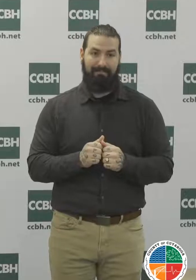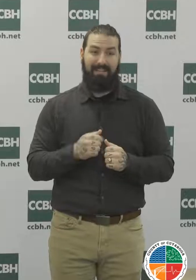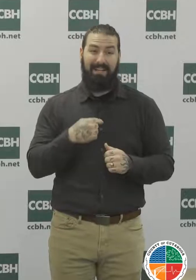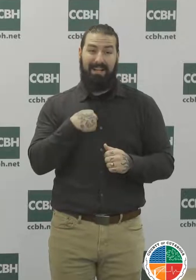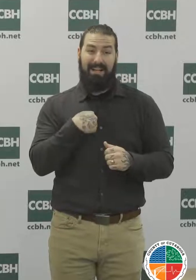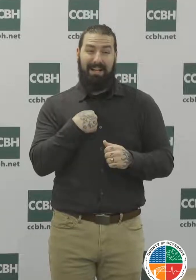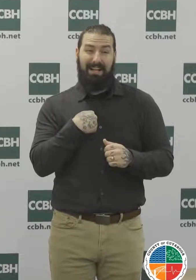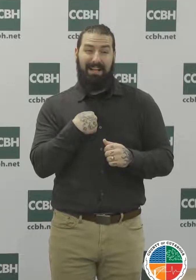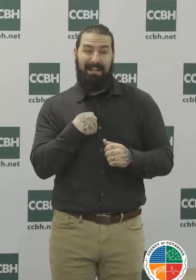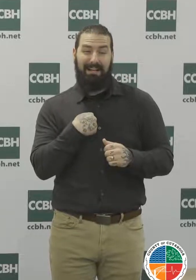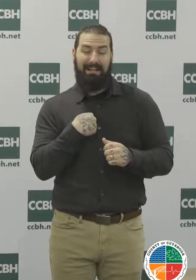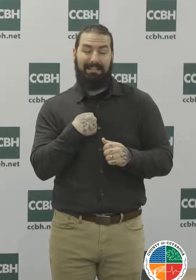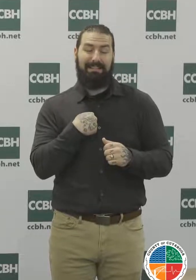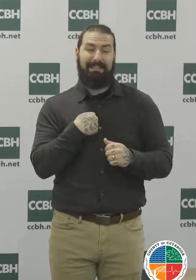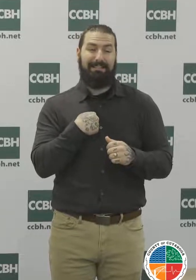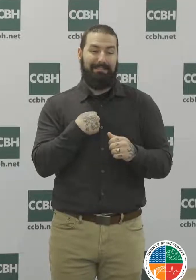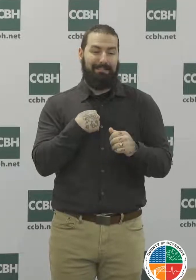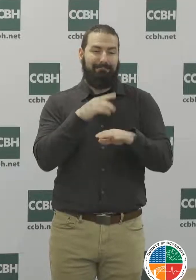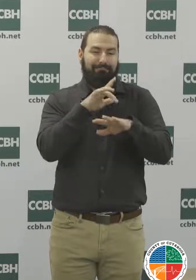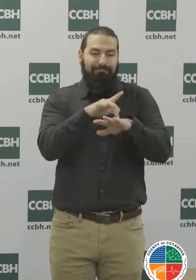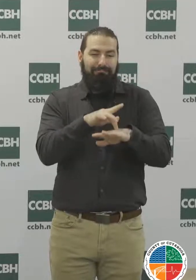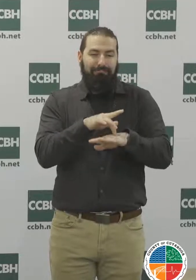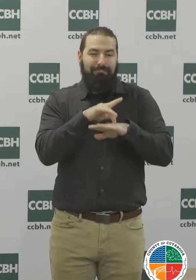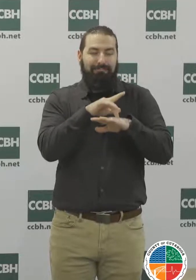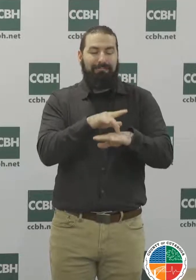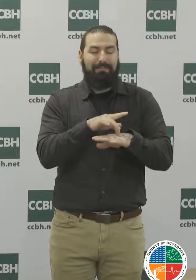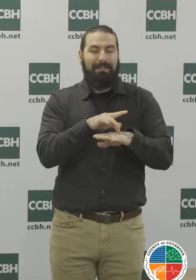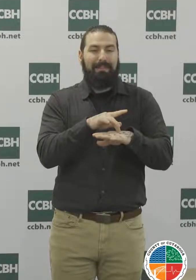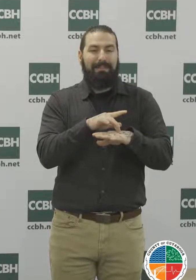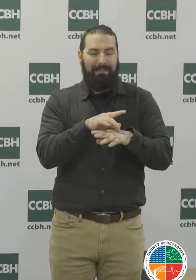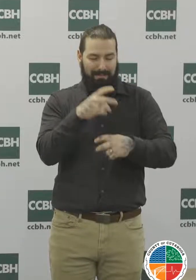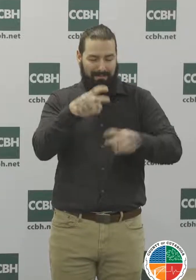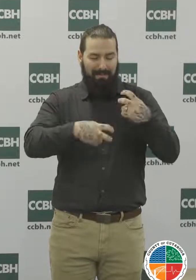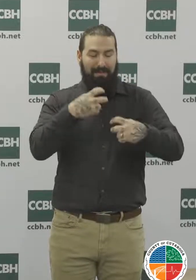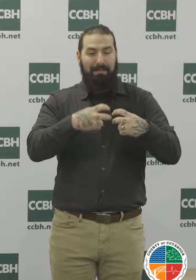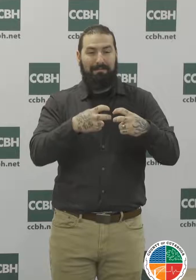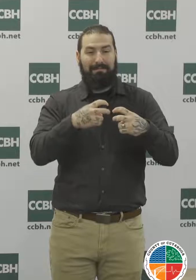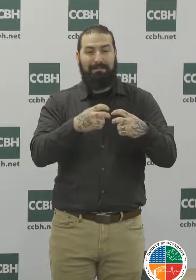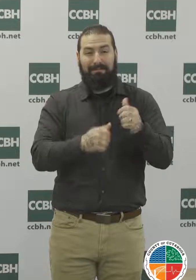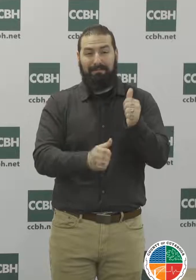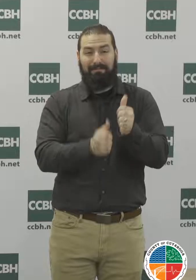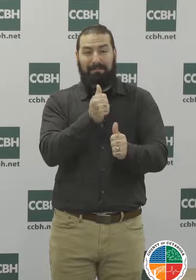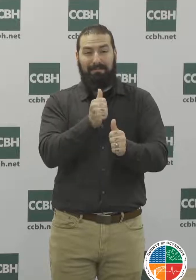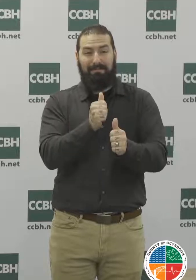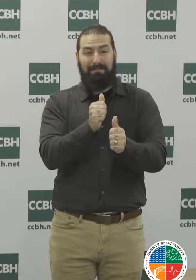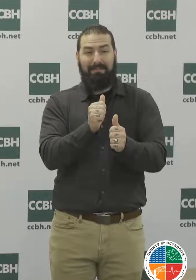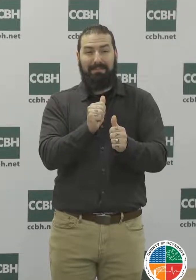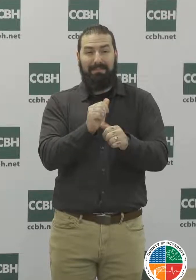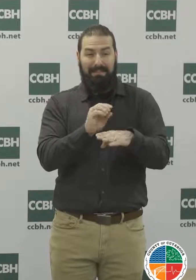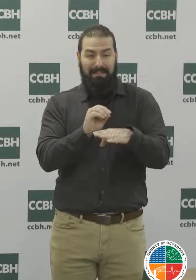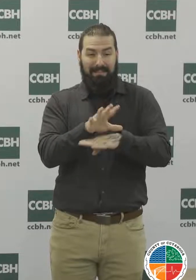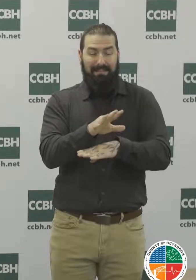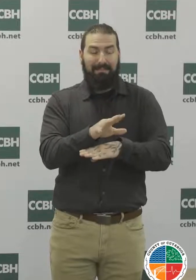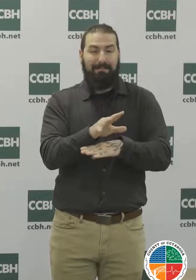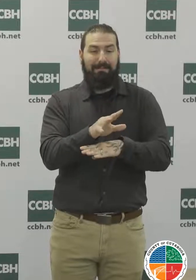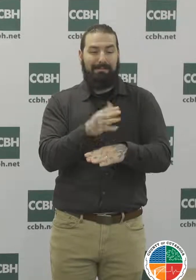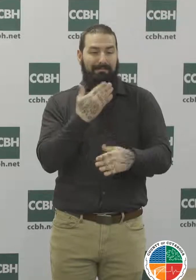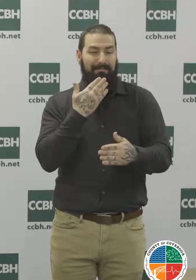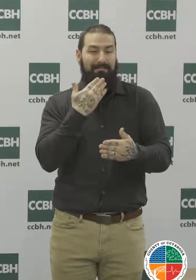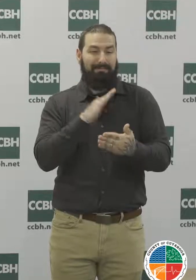I frequently reflect that the issues contributing most intensely to poor physical and behavioral health are not actually